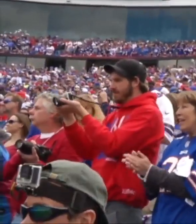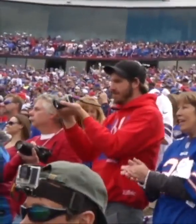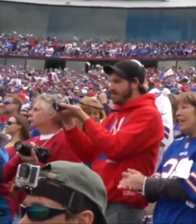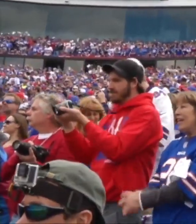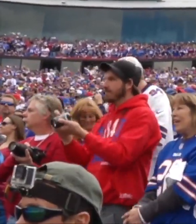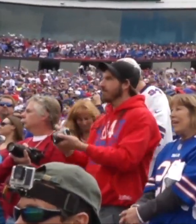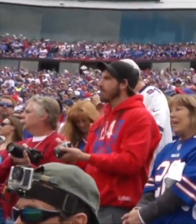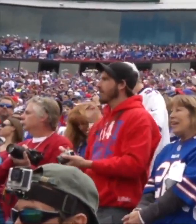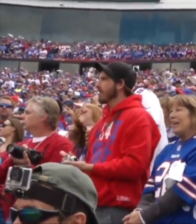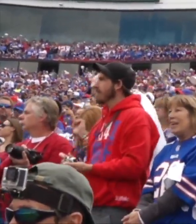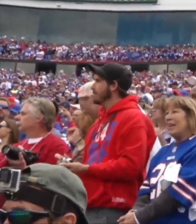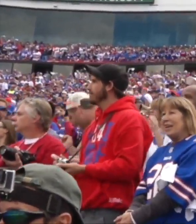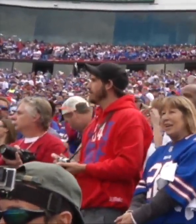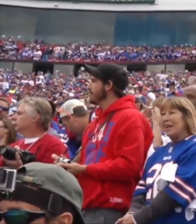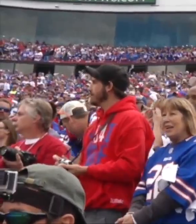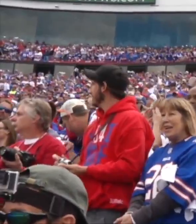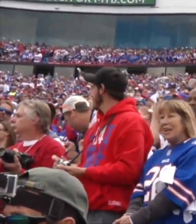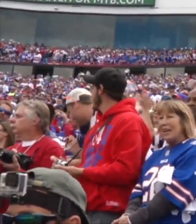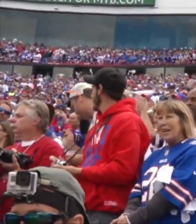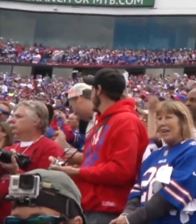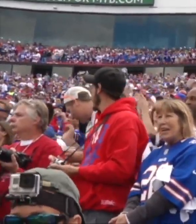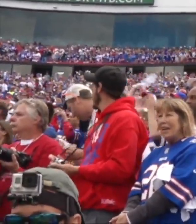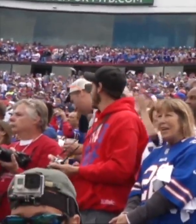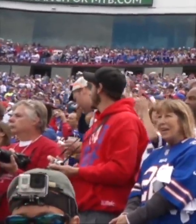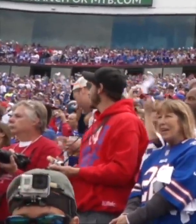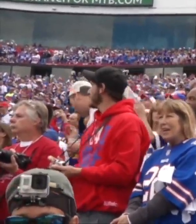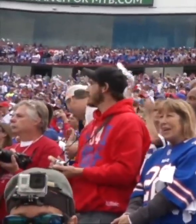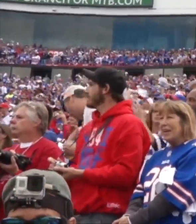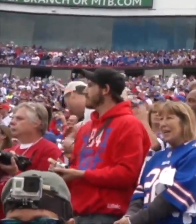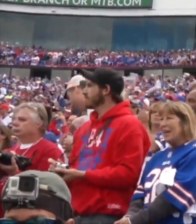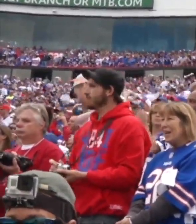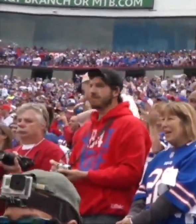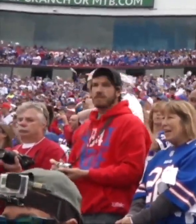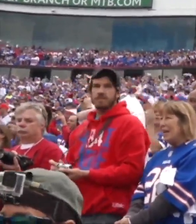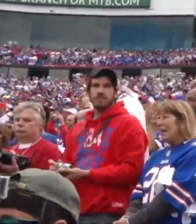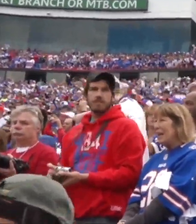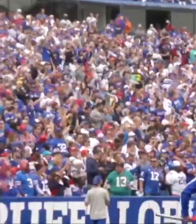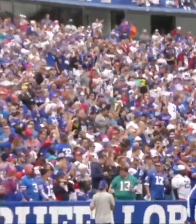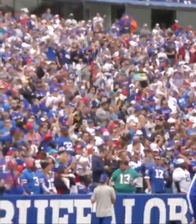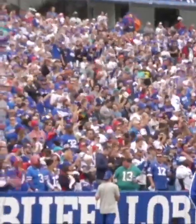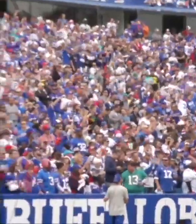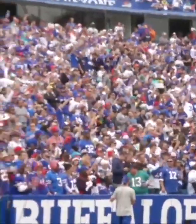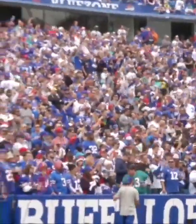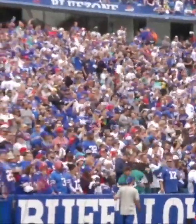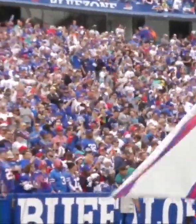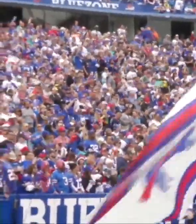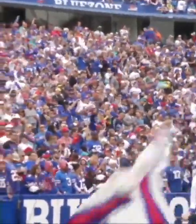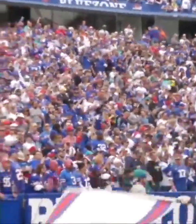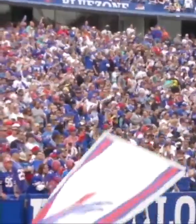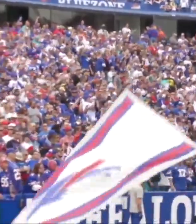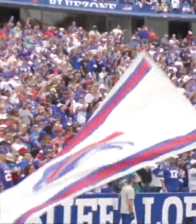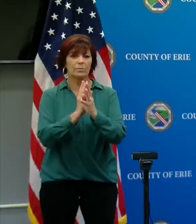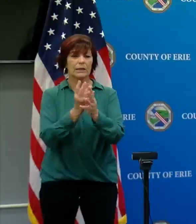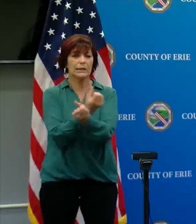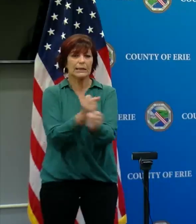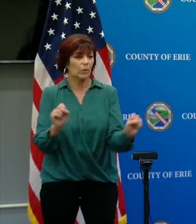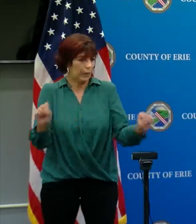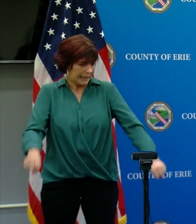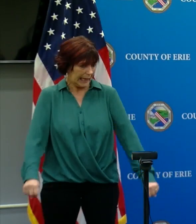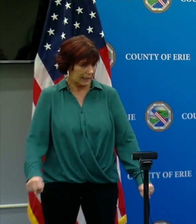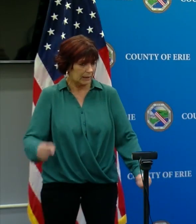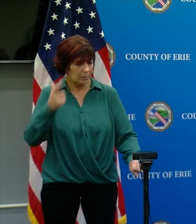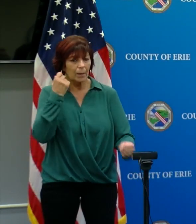proposed plan is to allow 7,000 Bills fans into the stadium for the next home game, October 15th against the Chiefs. Because